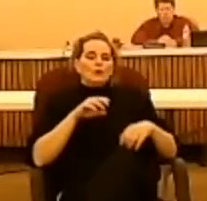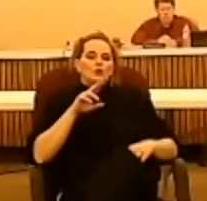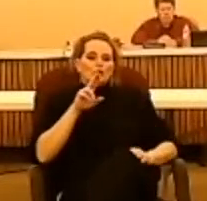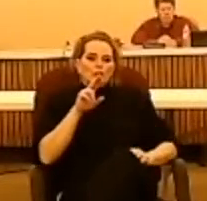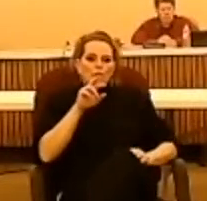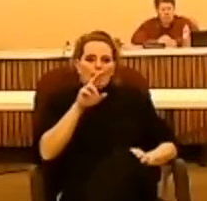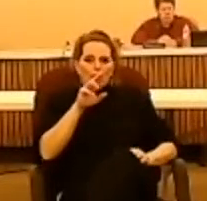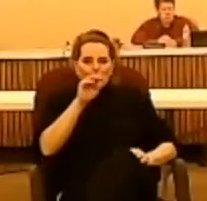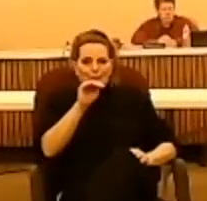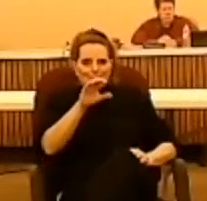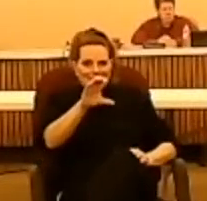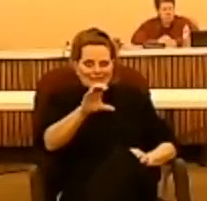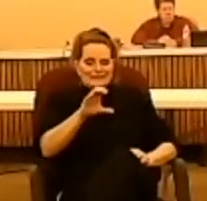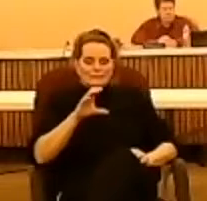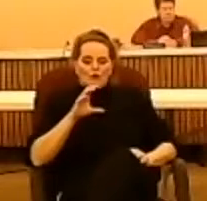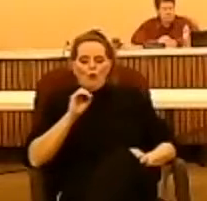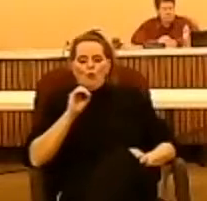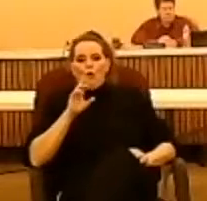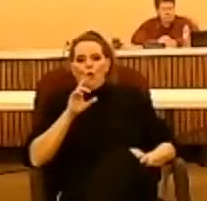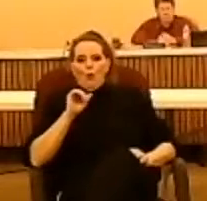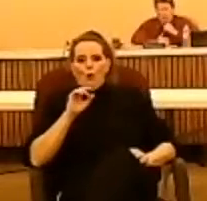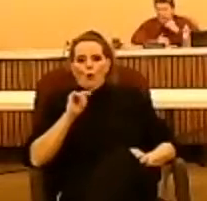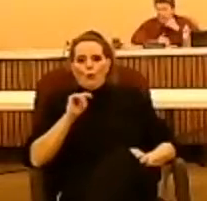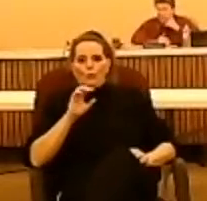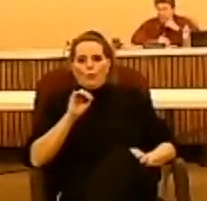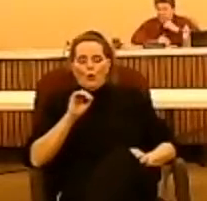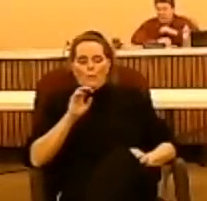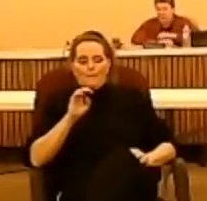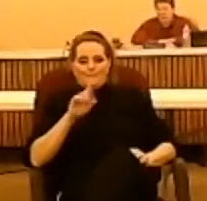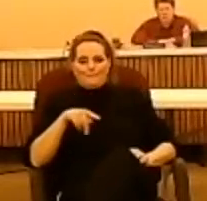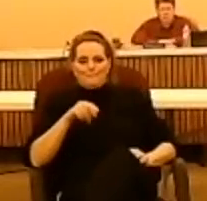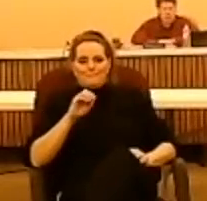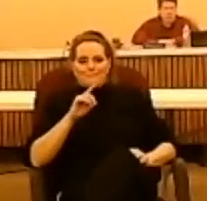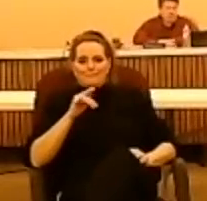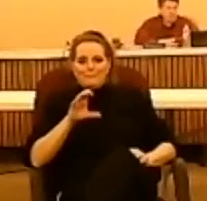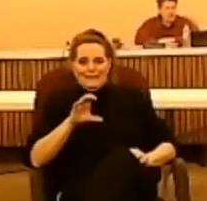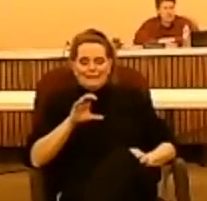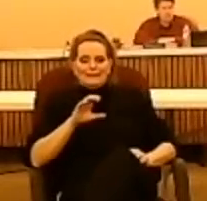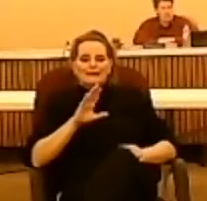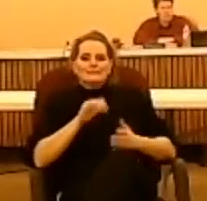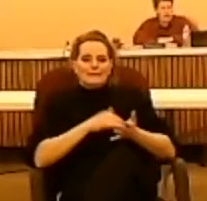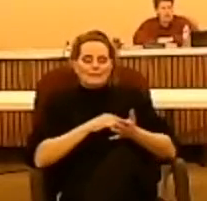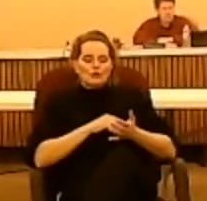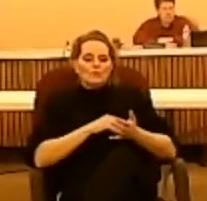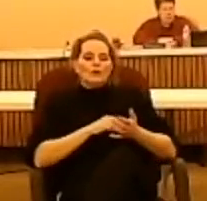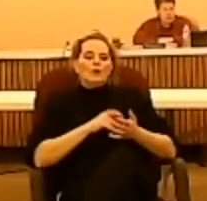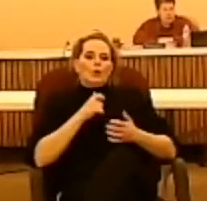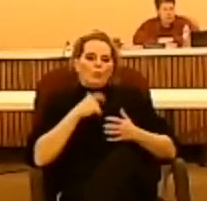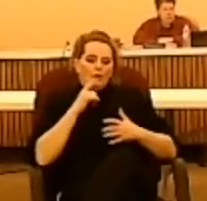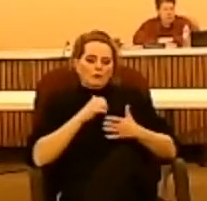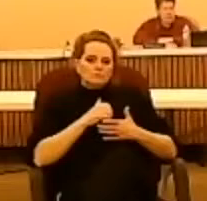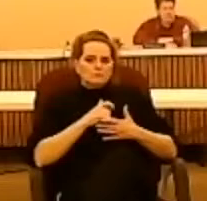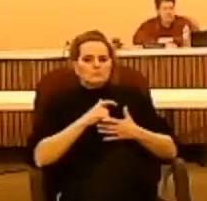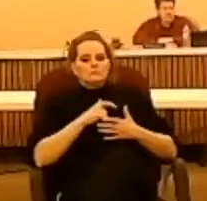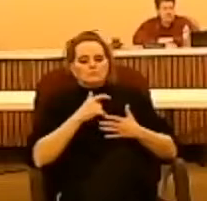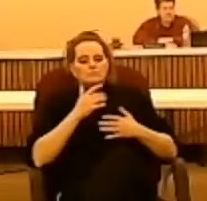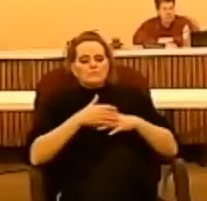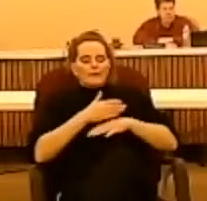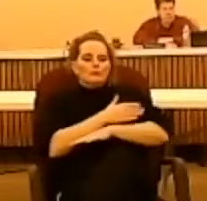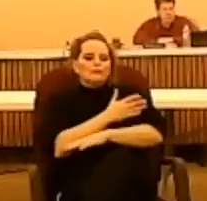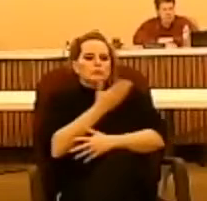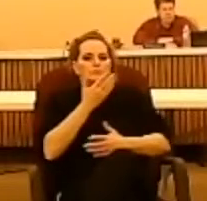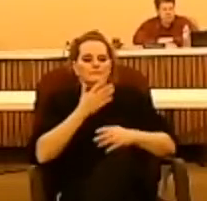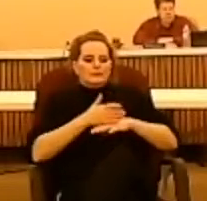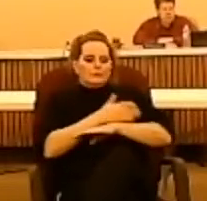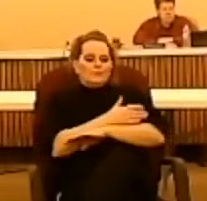URMC Orthopedic Center, will further help revitalize the mall, because if you've been in the mall, there's a lot of vacancies right